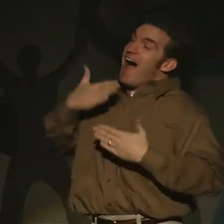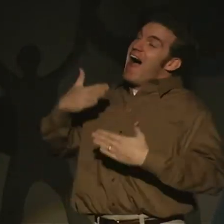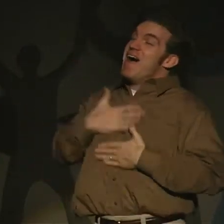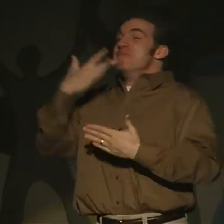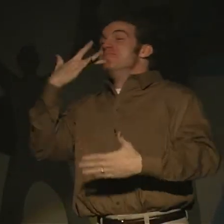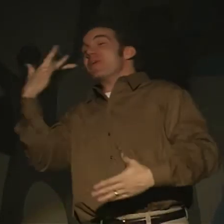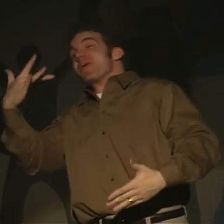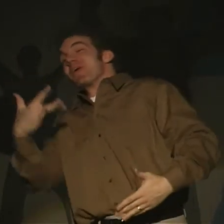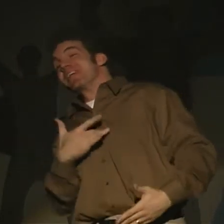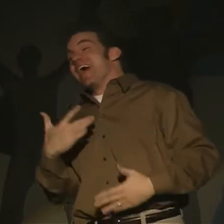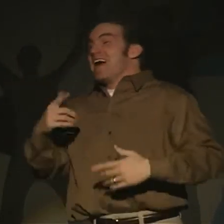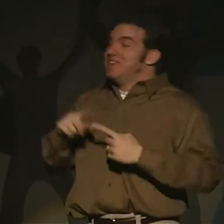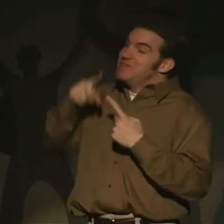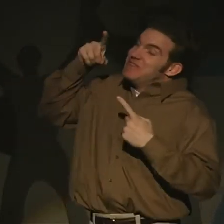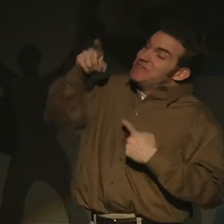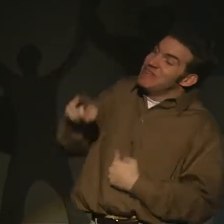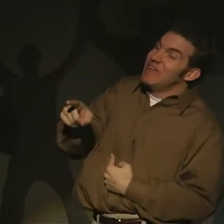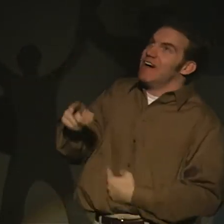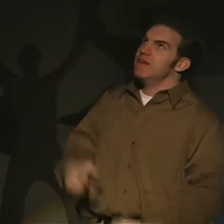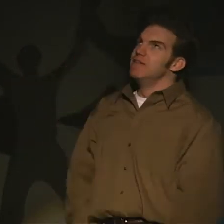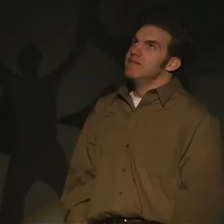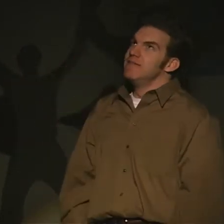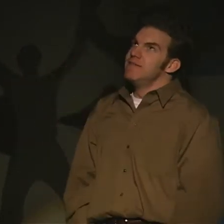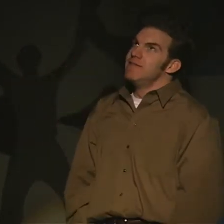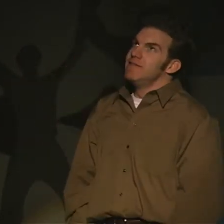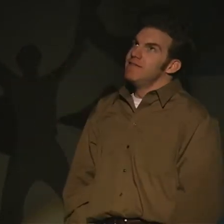started singing all together, "Happy birthday to you."